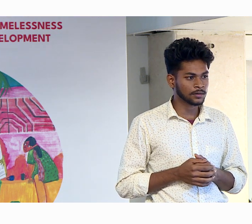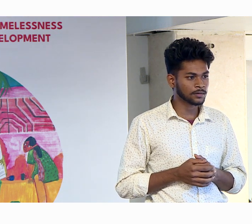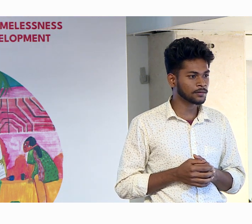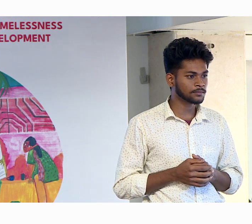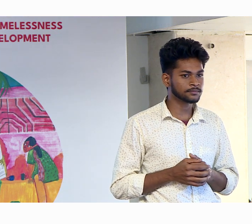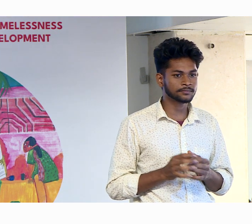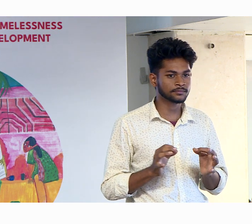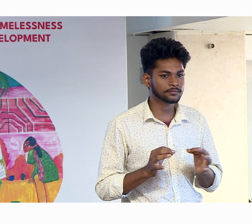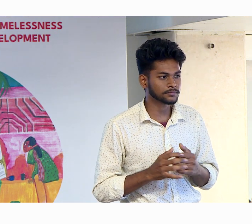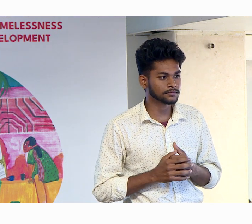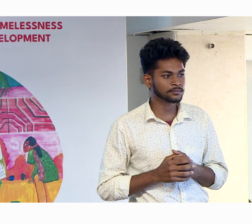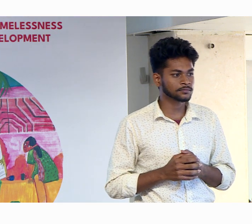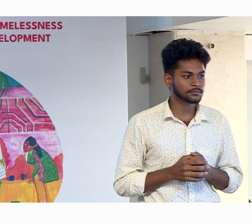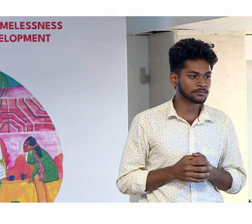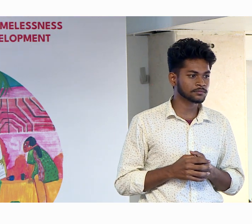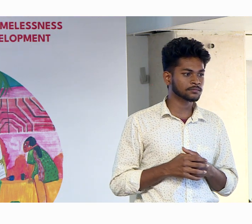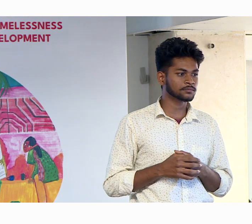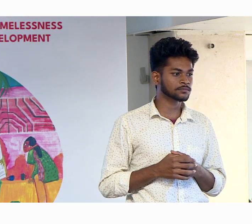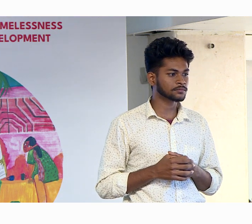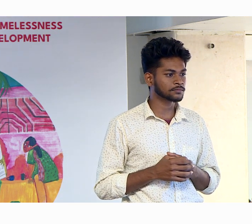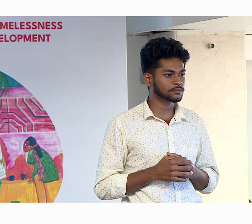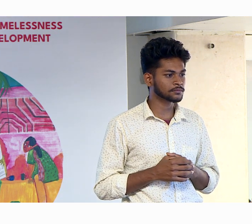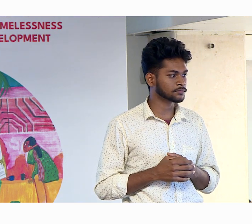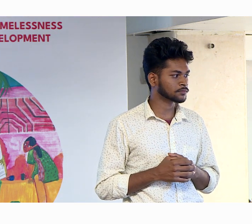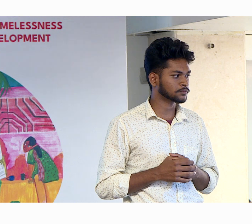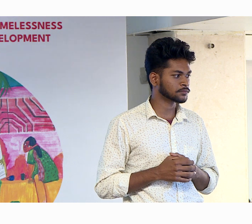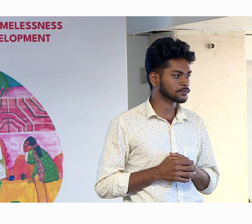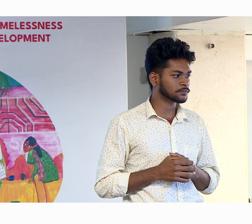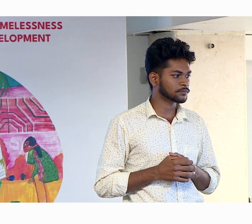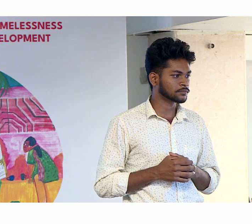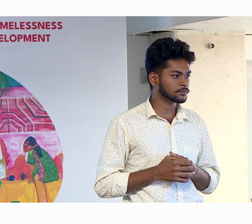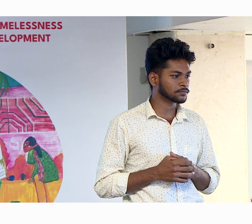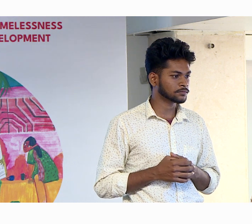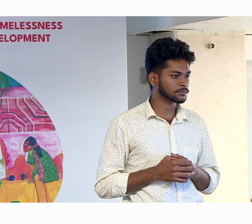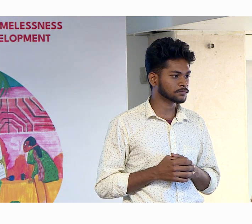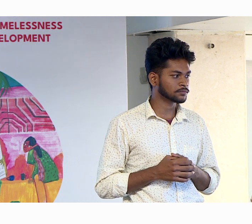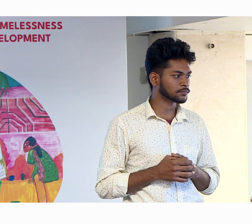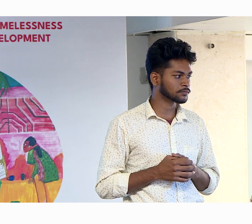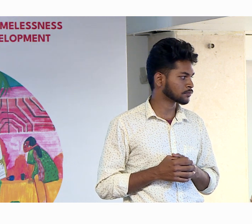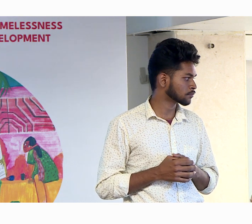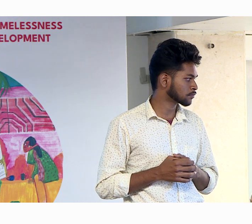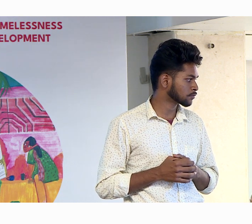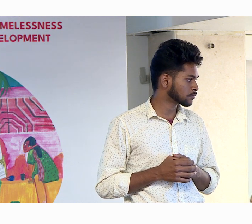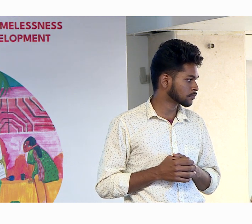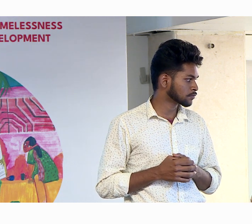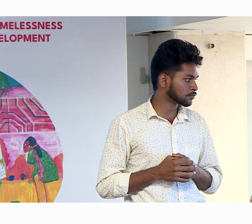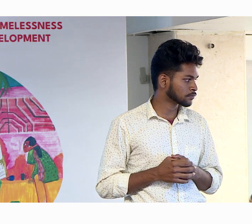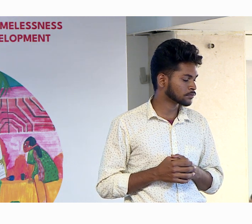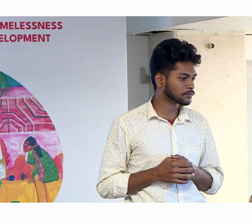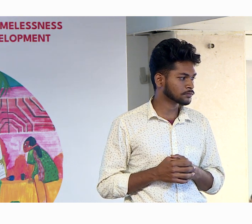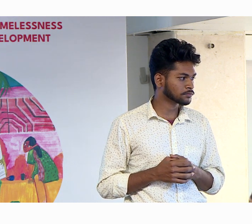Right. So I think it's good to wrap up now. So the principles from our